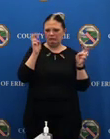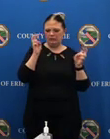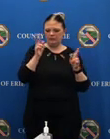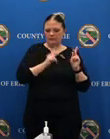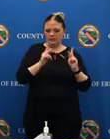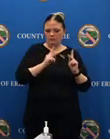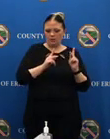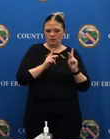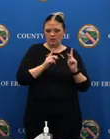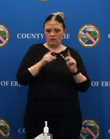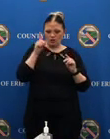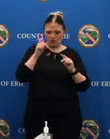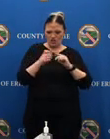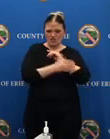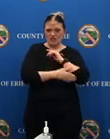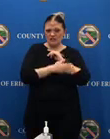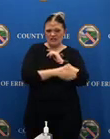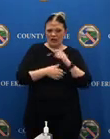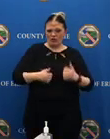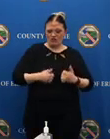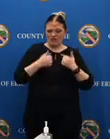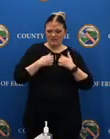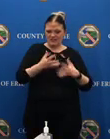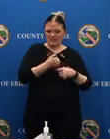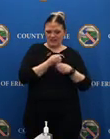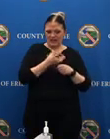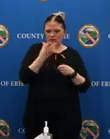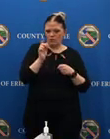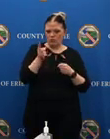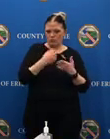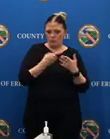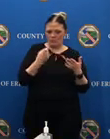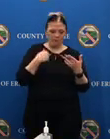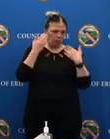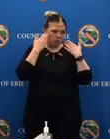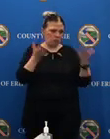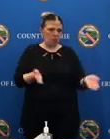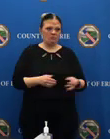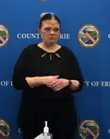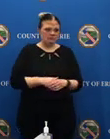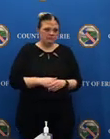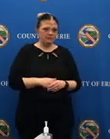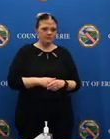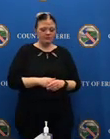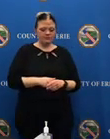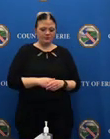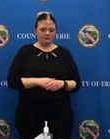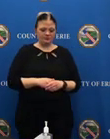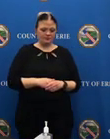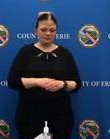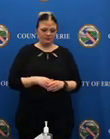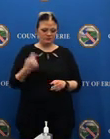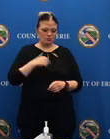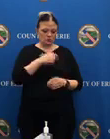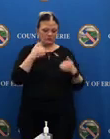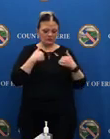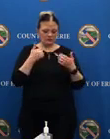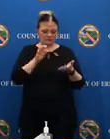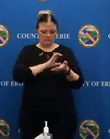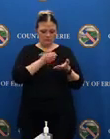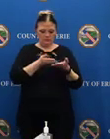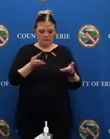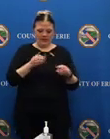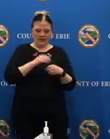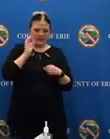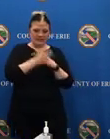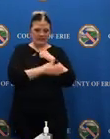where county residents should be looking to obtain those masks? I don't. we have a supply in county government.